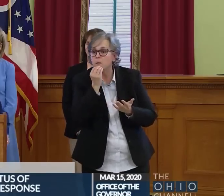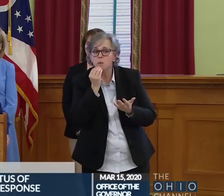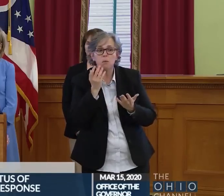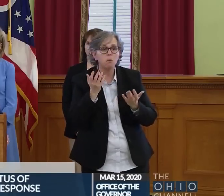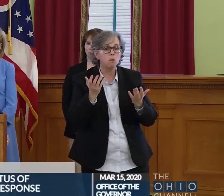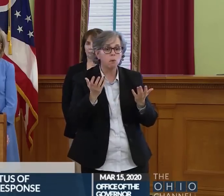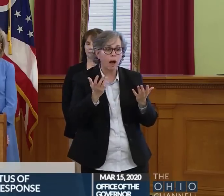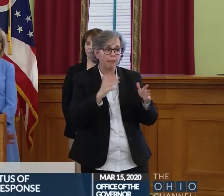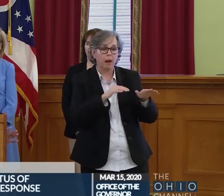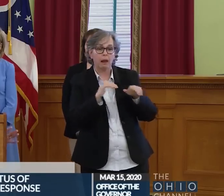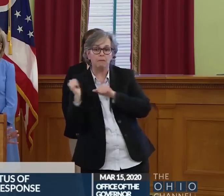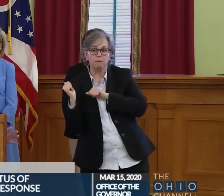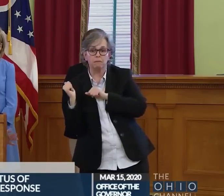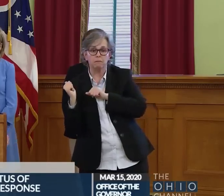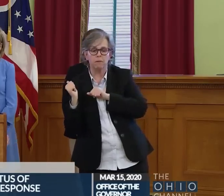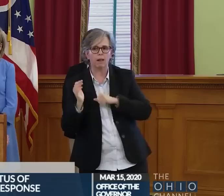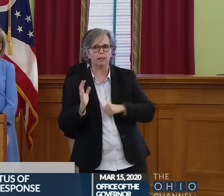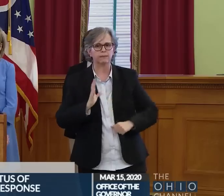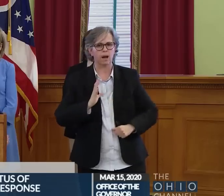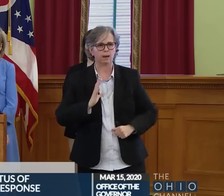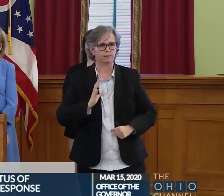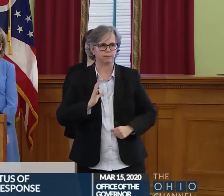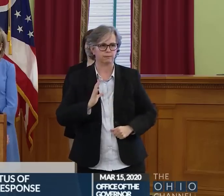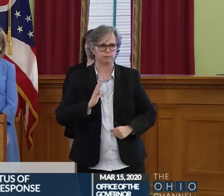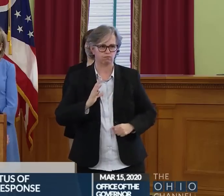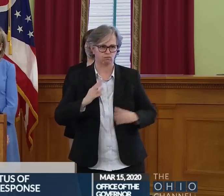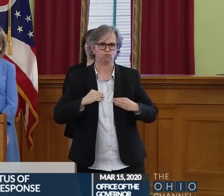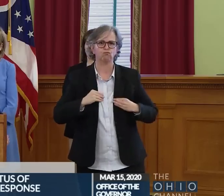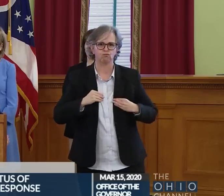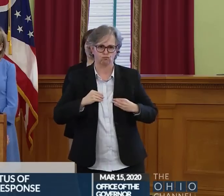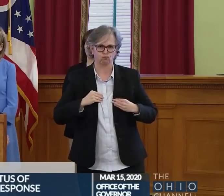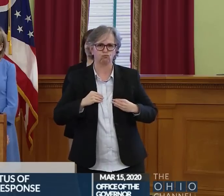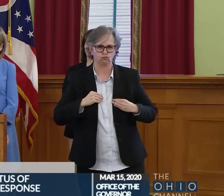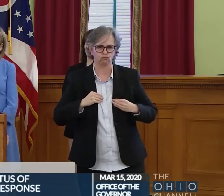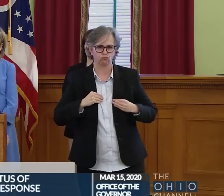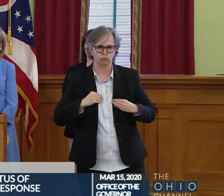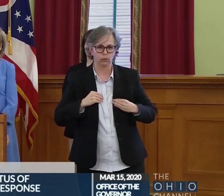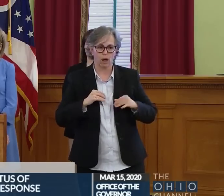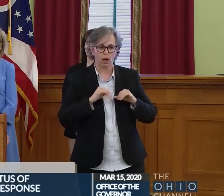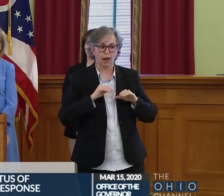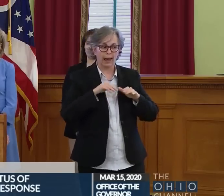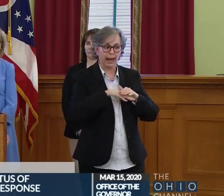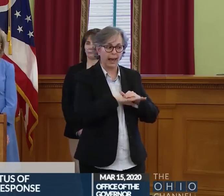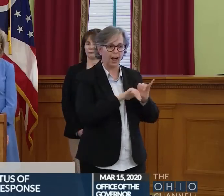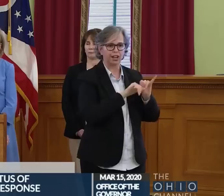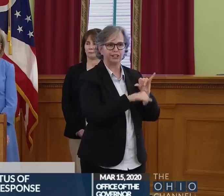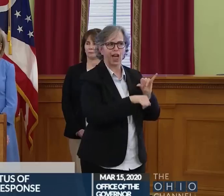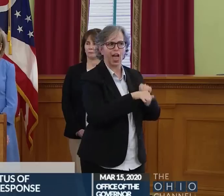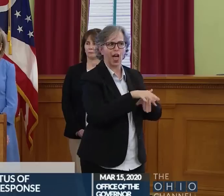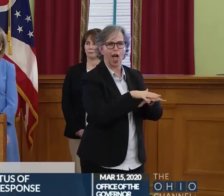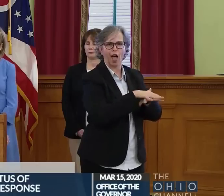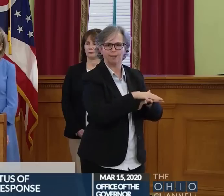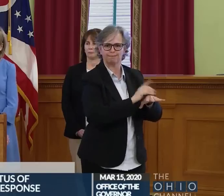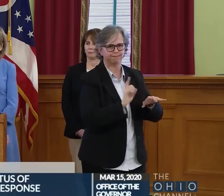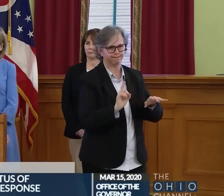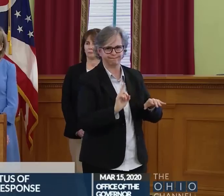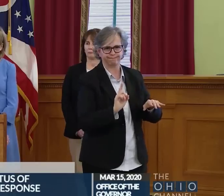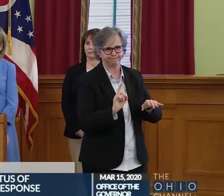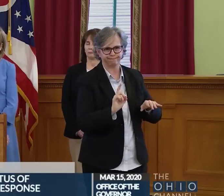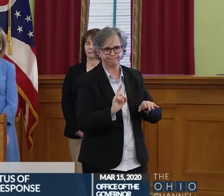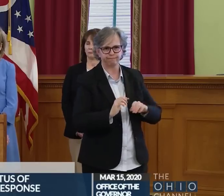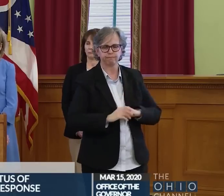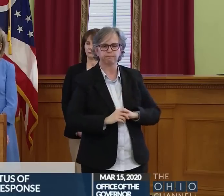out, that's okay. What we can't have is people congregating and people who are seated. So